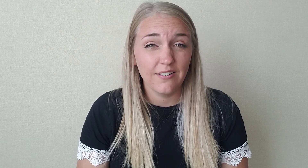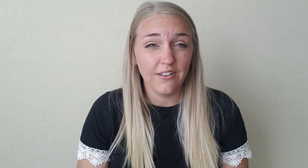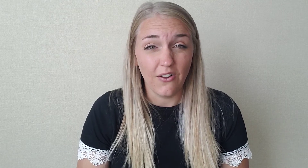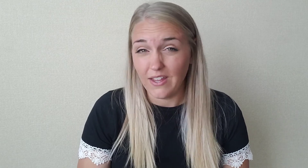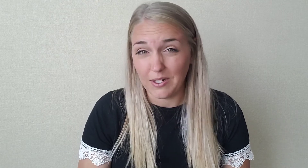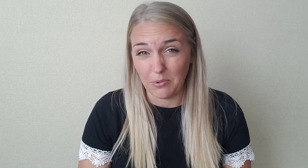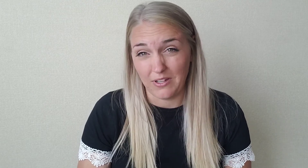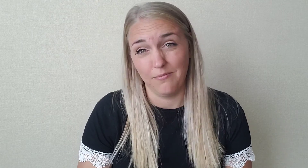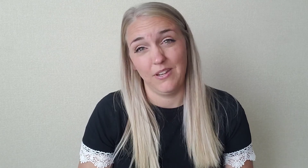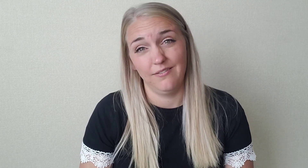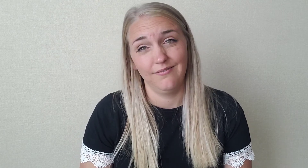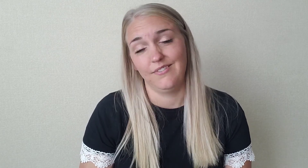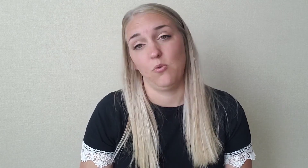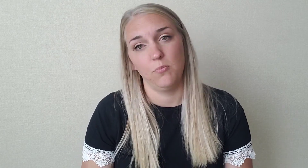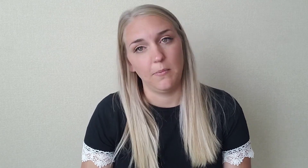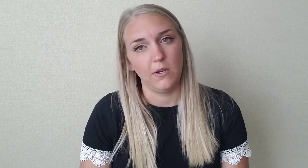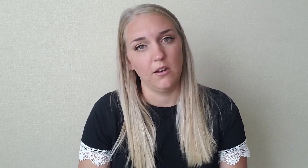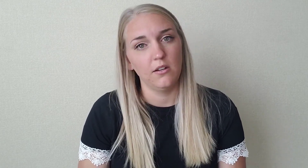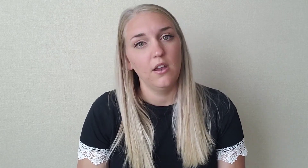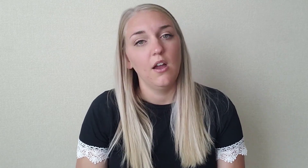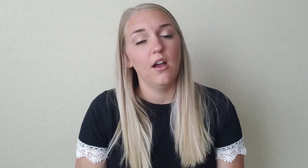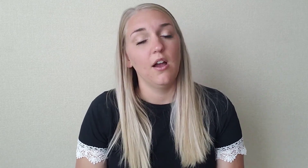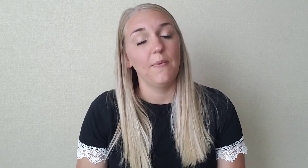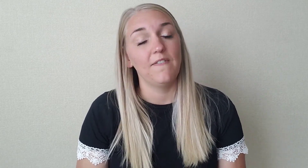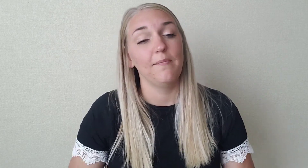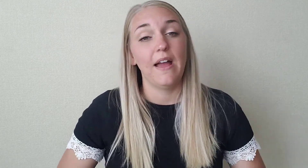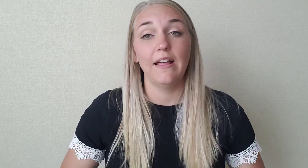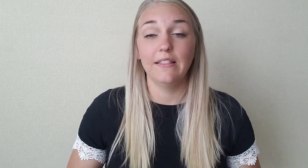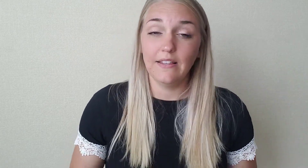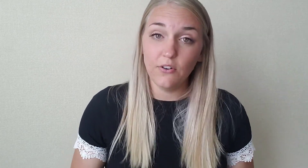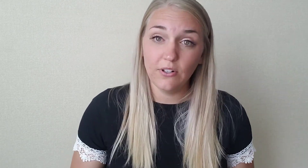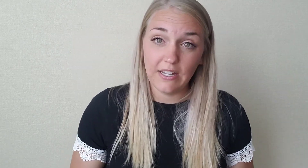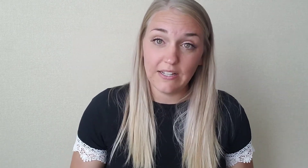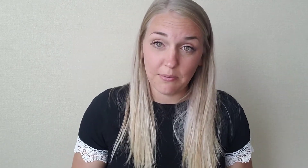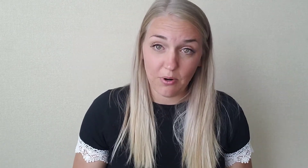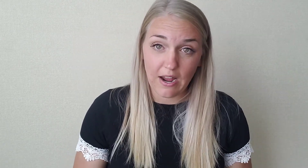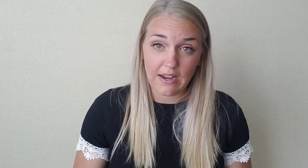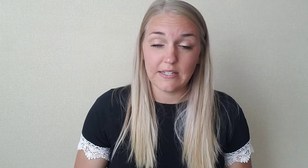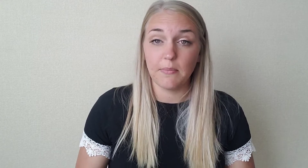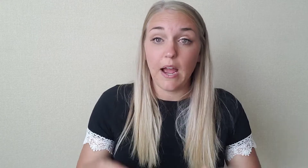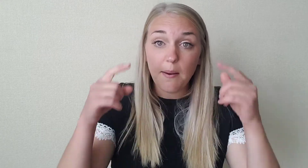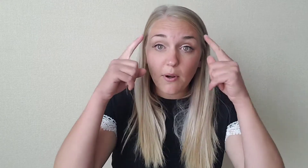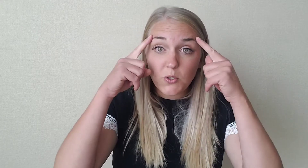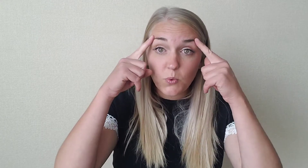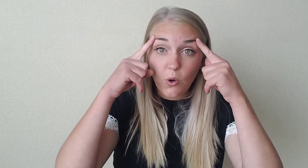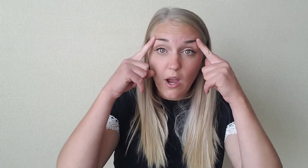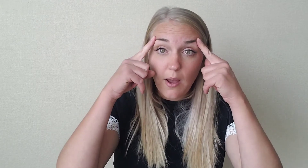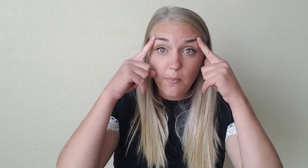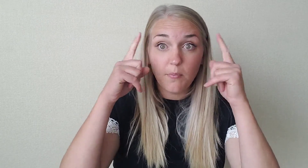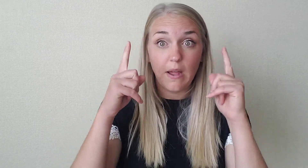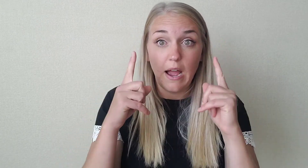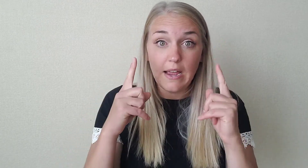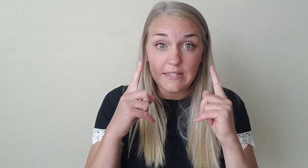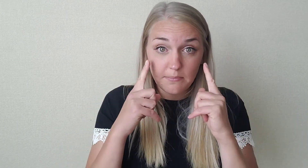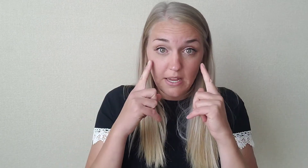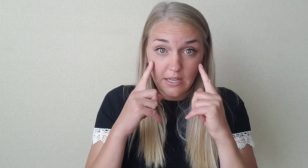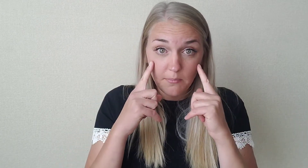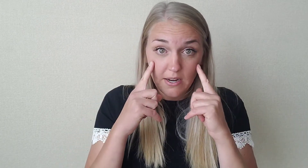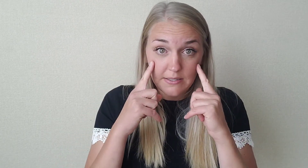are they going to believe me? No, probably not. If I'm literally surprised, my eyebrows will go up, my eyes might get nice and